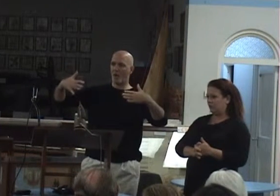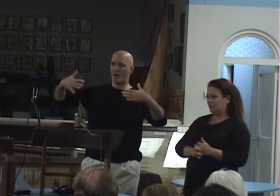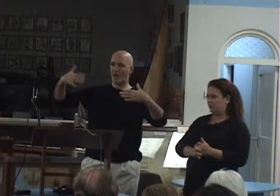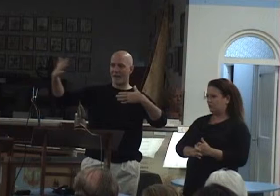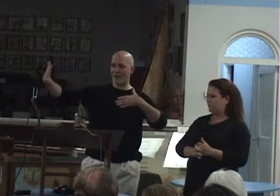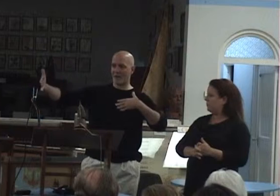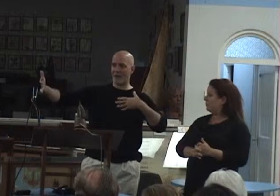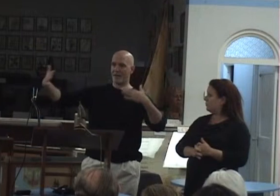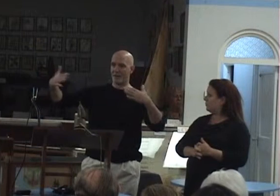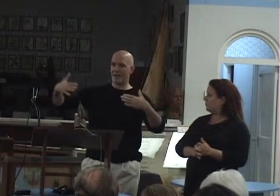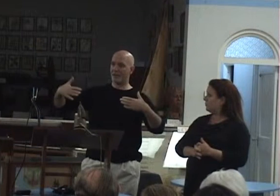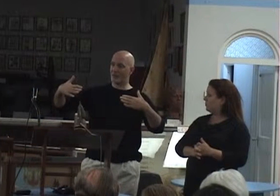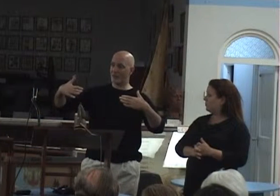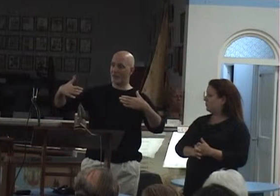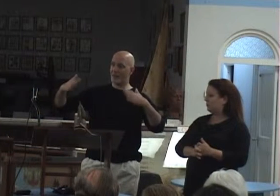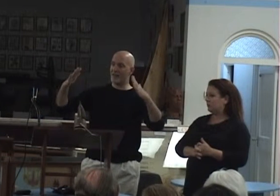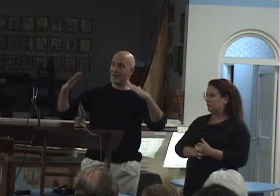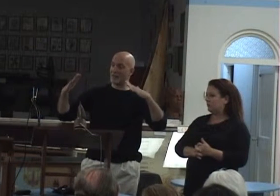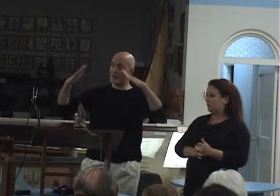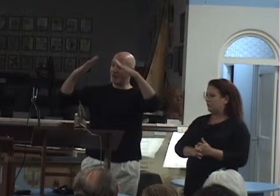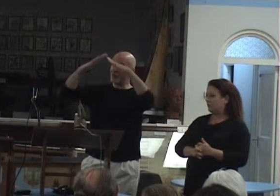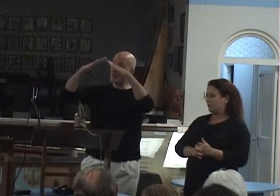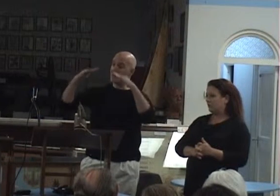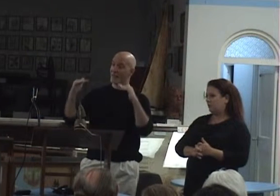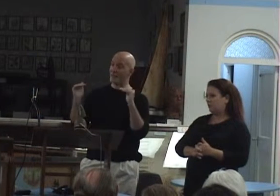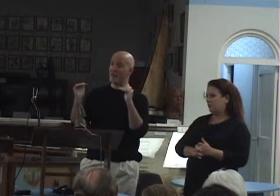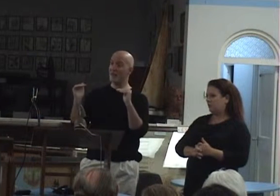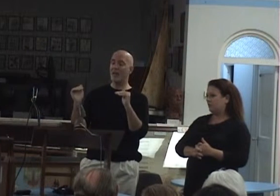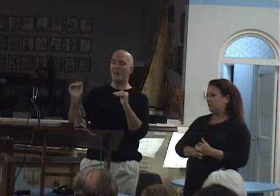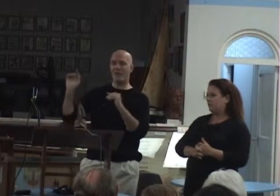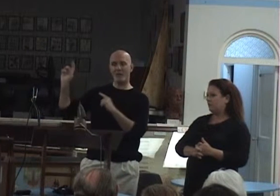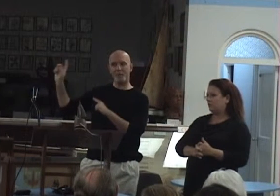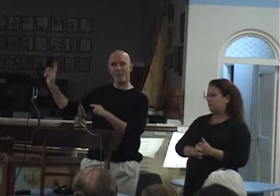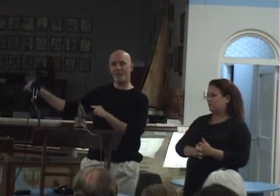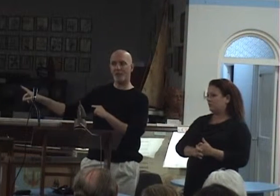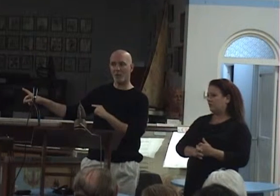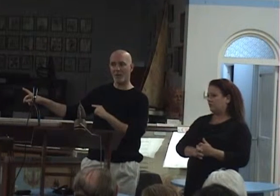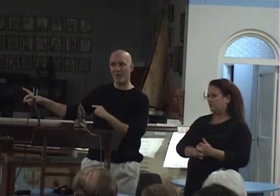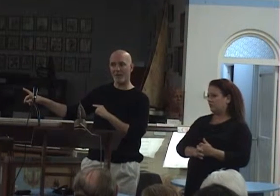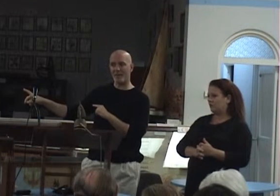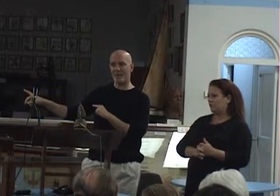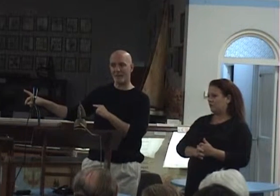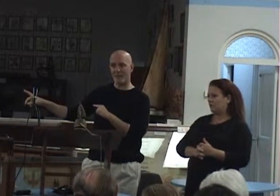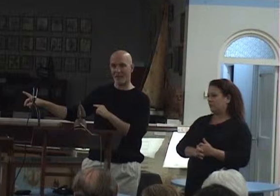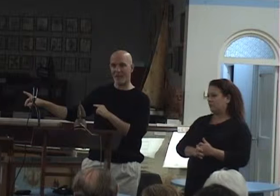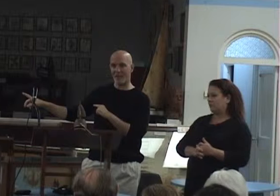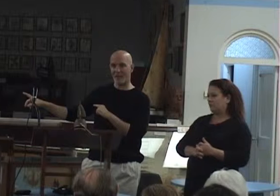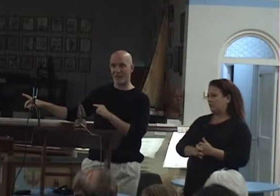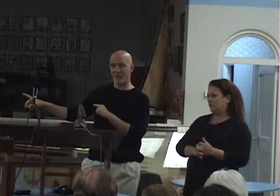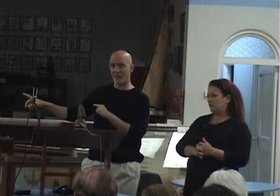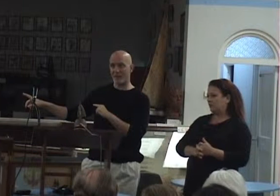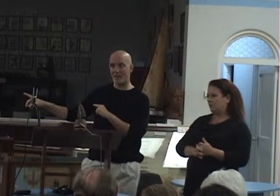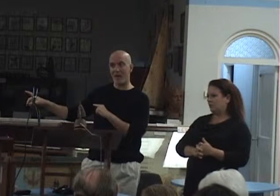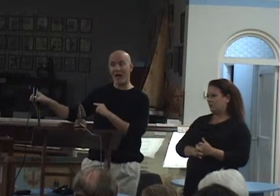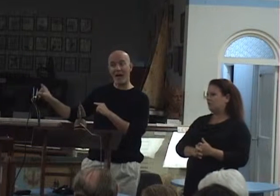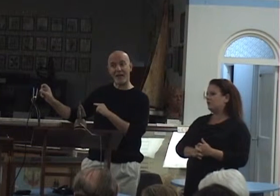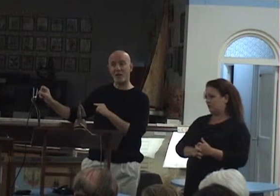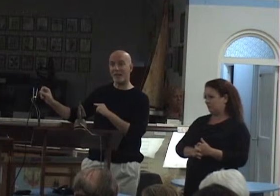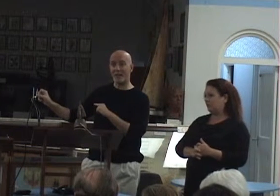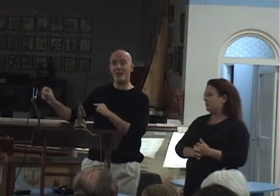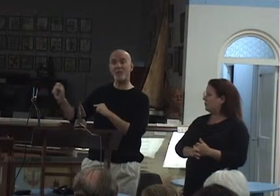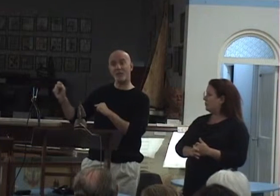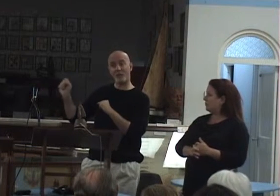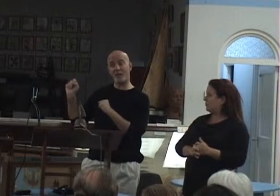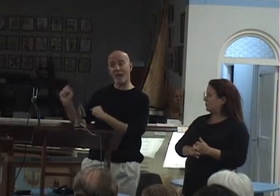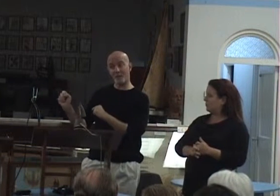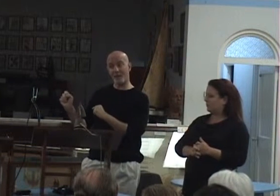the walls on either end are still standing, and it does come to a pediment, but it's a much lower pediment than it is in Sandy Point. Yes. I